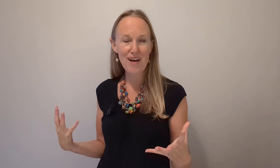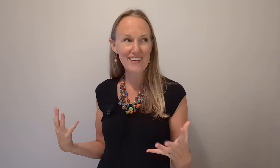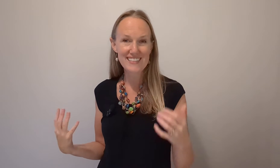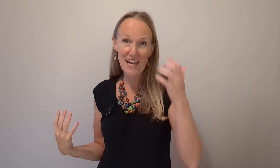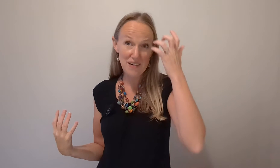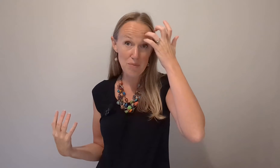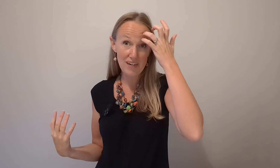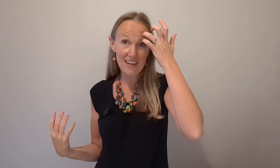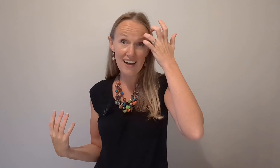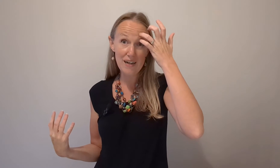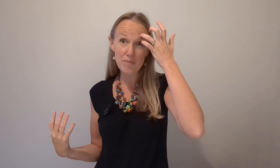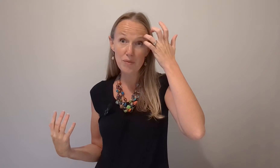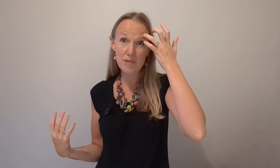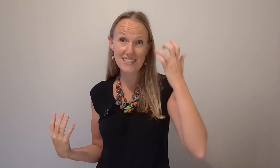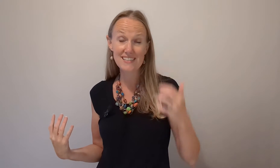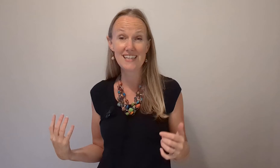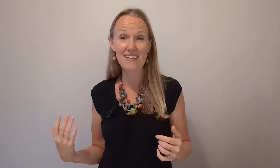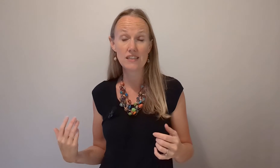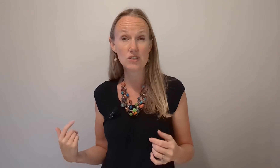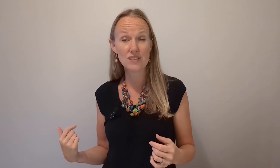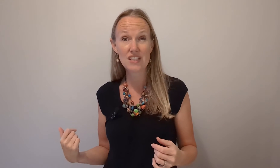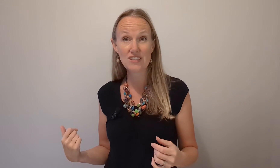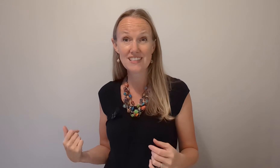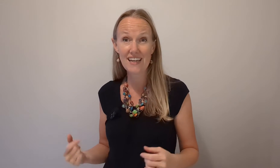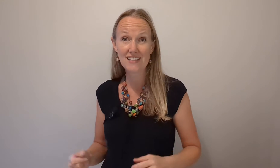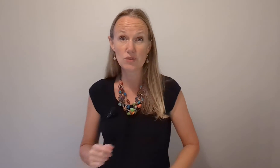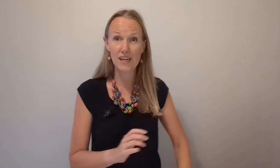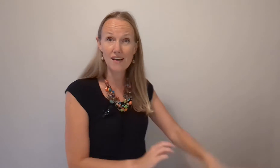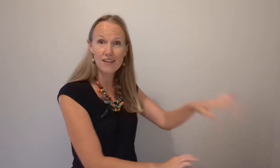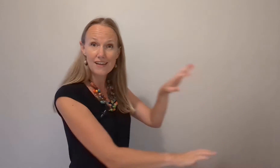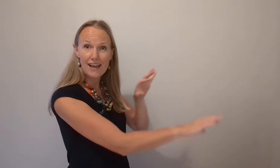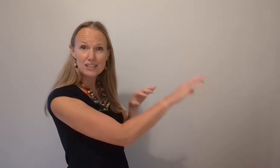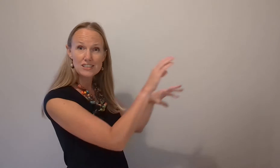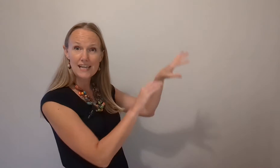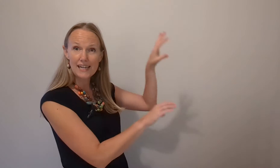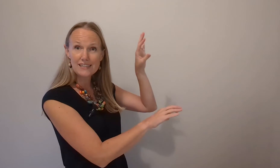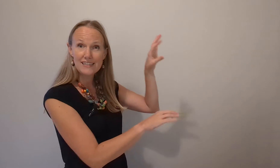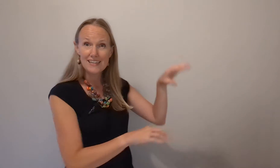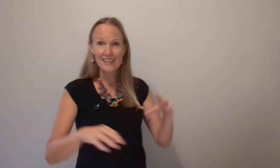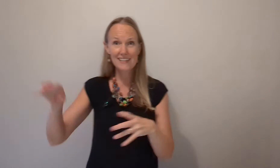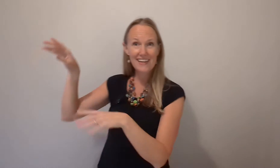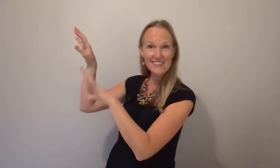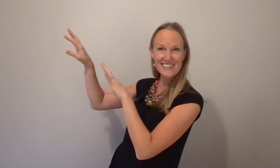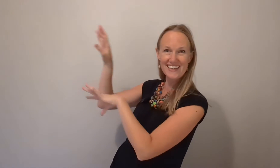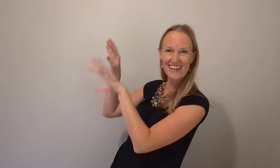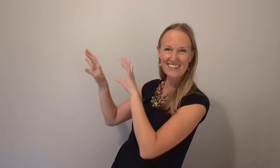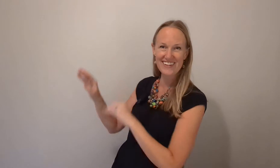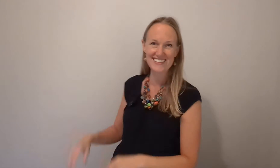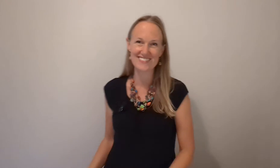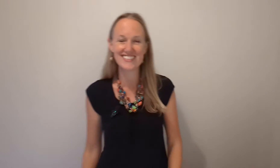on a Saturday morning, but we're busy this Saturday, so it's a Thursday night. So we have like an extra signer in the house, got some